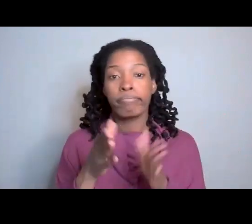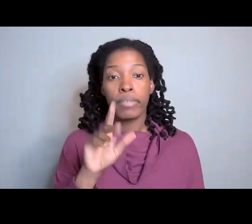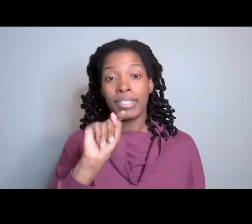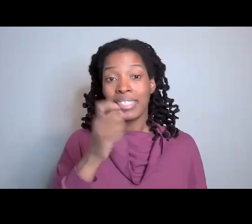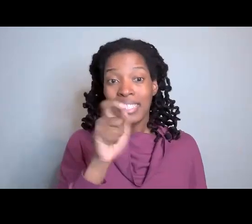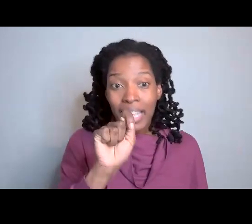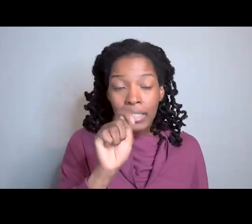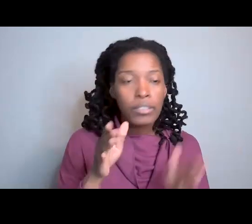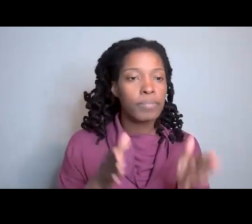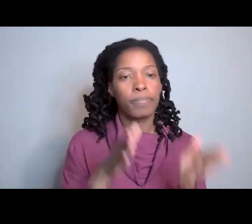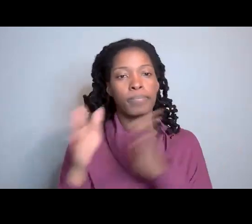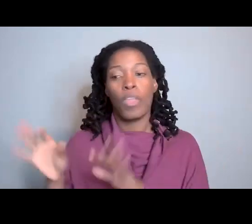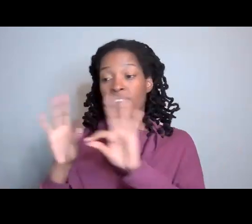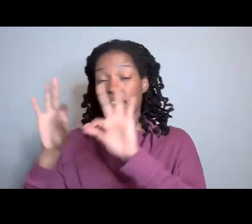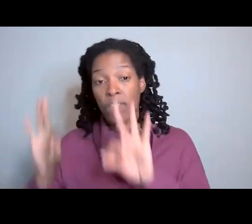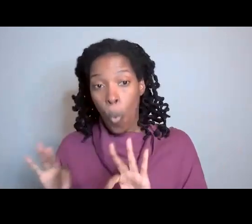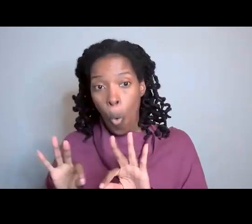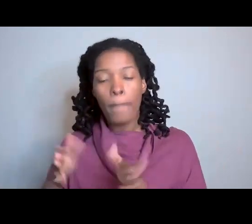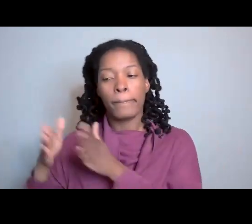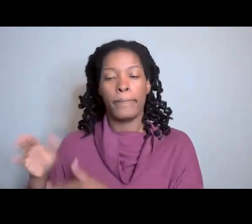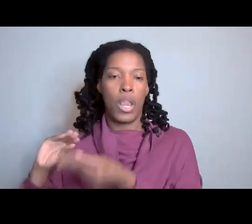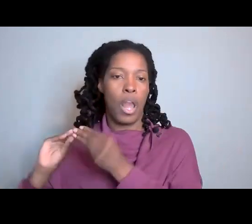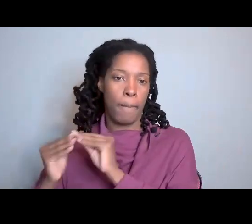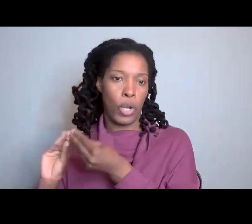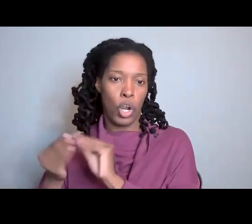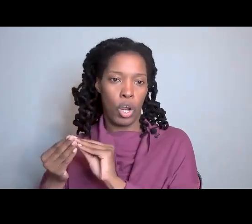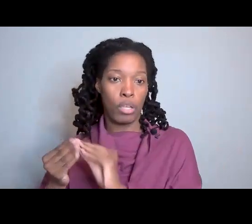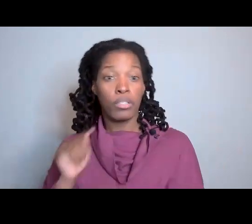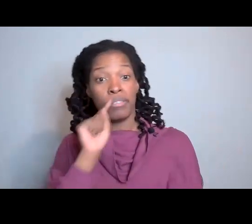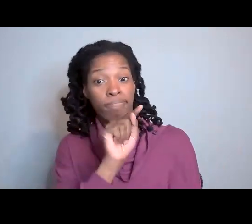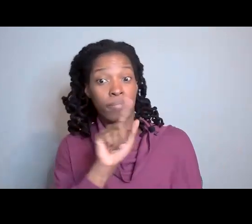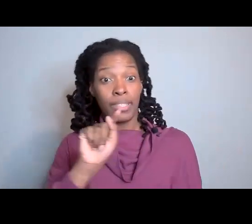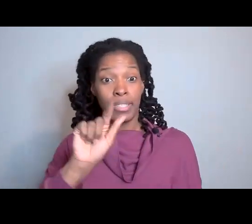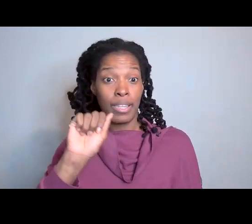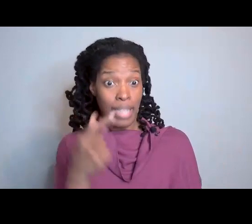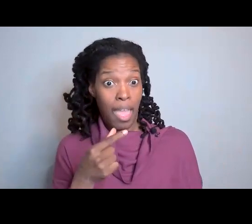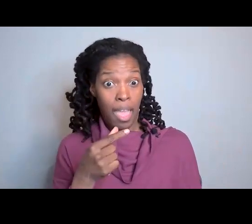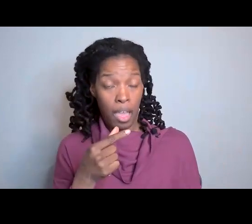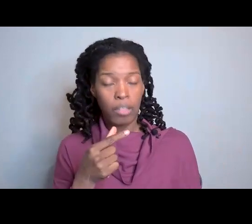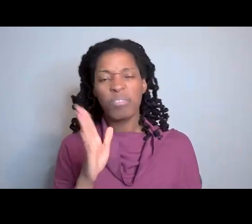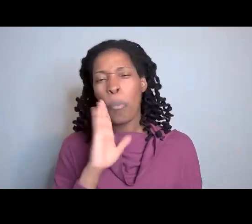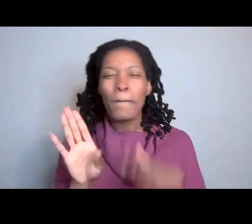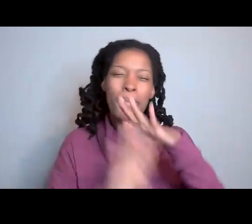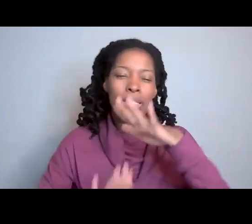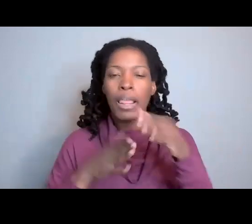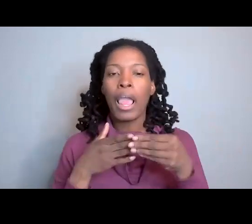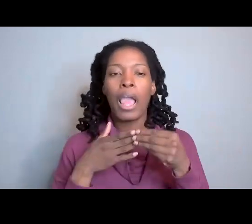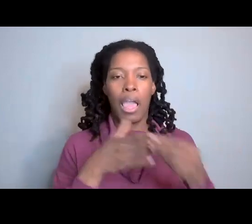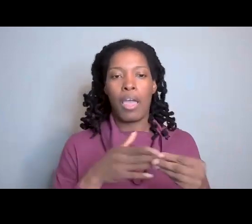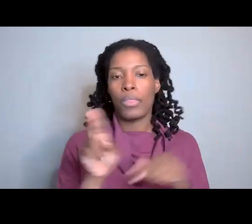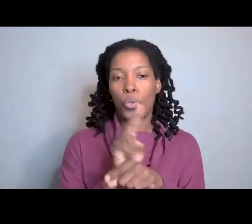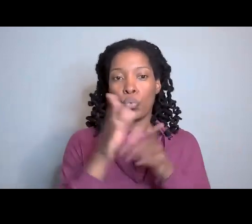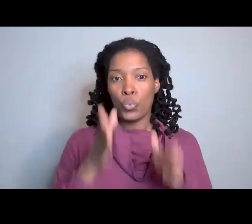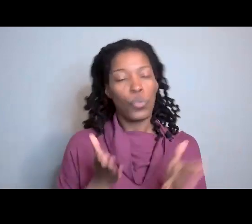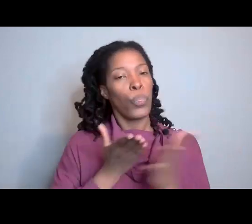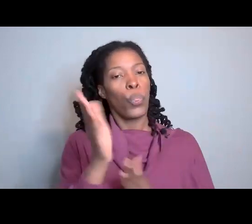a number. So these tags will basically guide a user through your